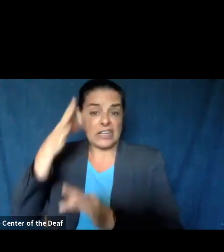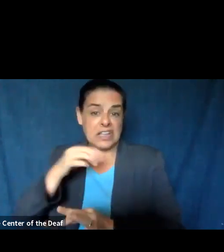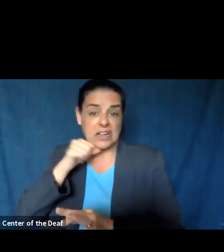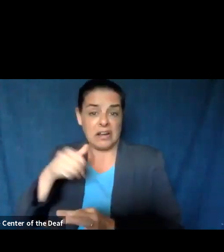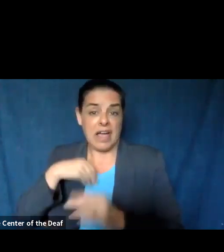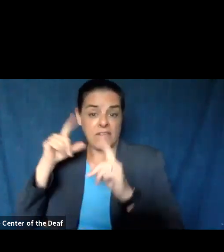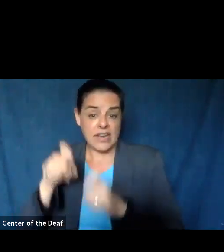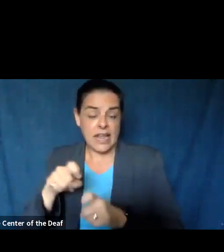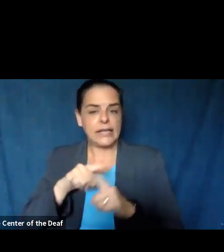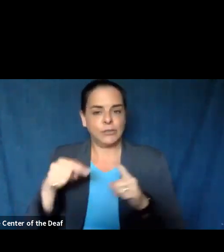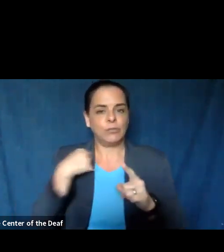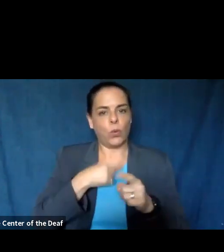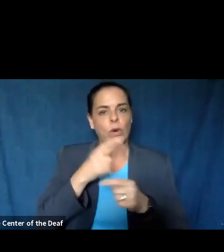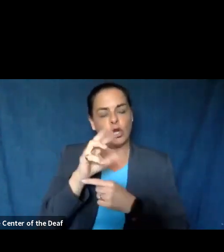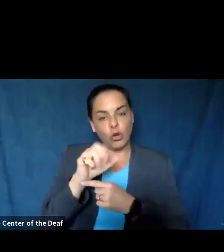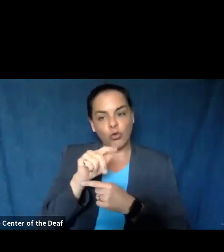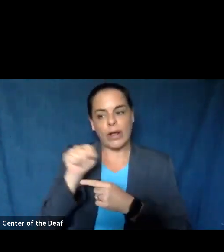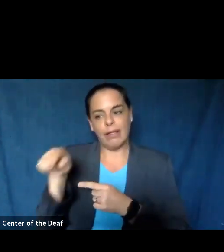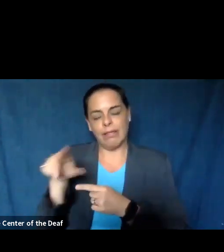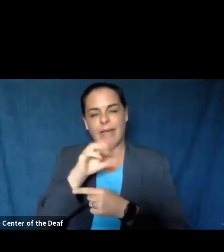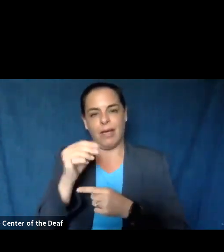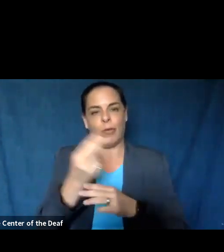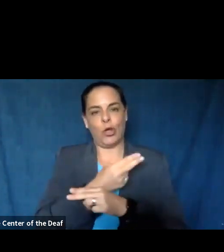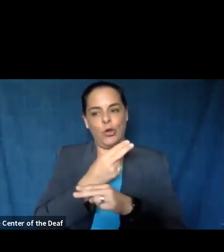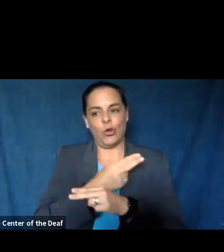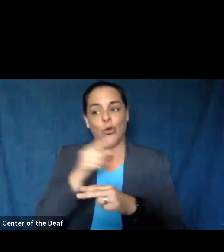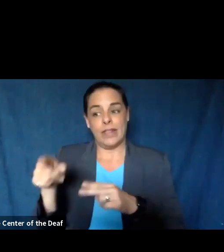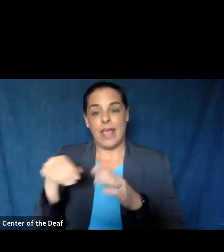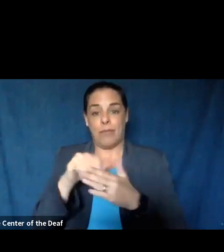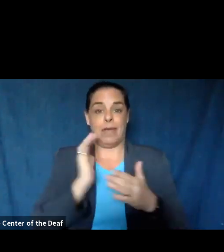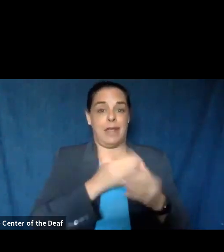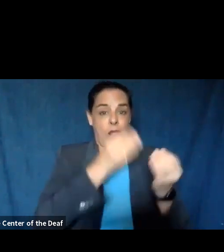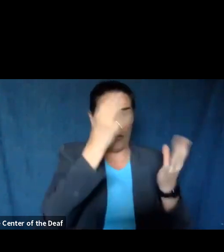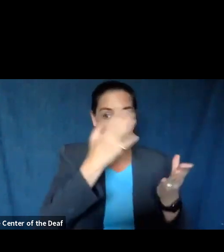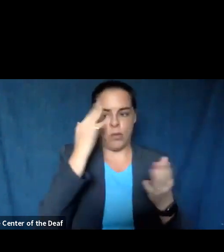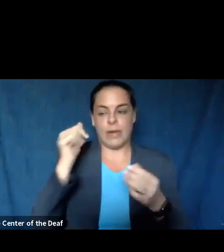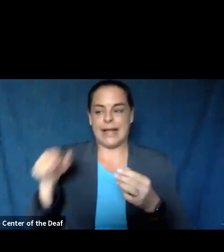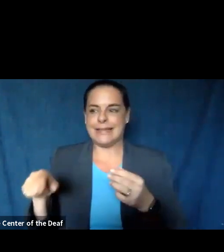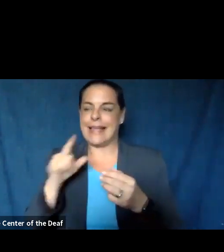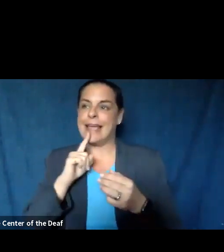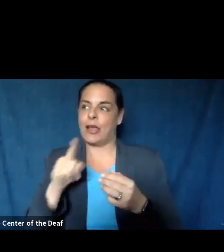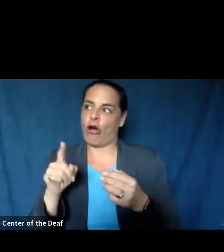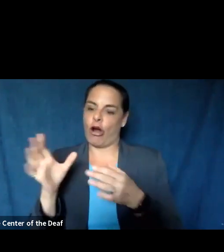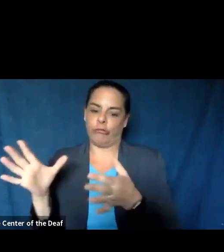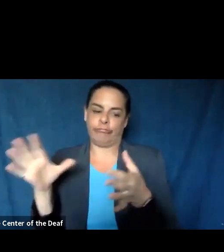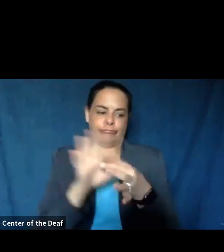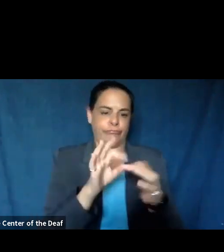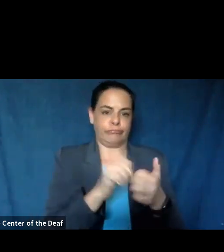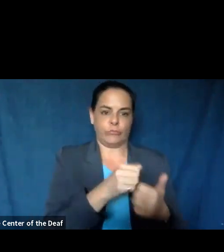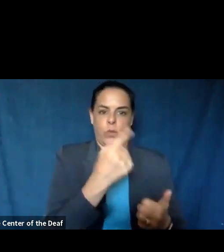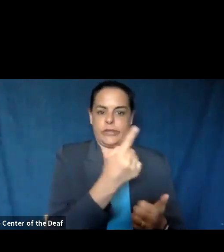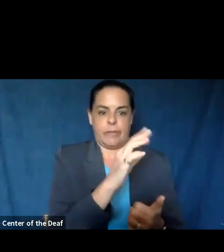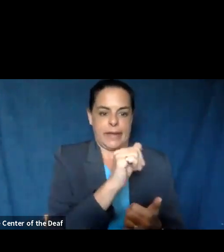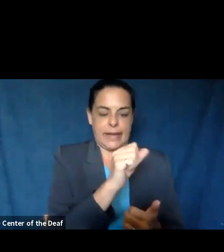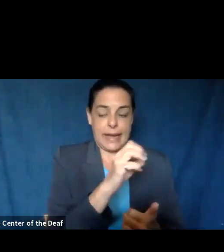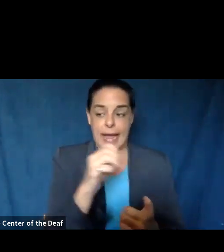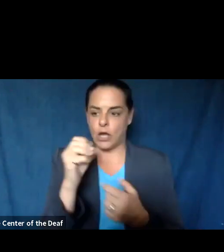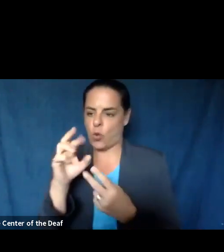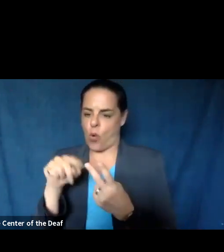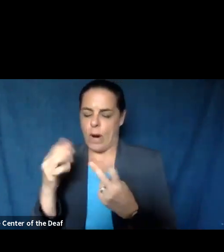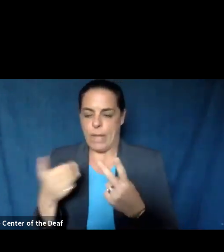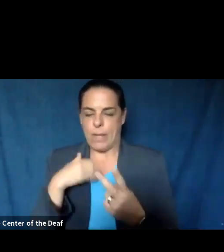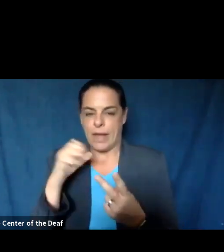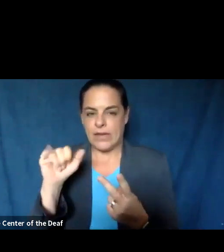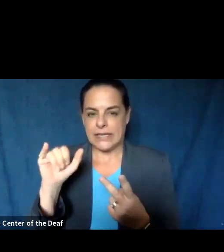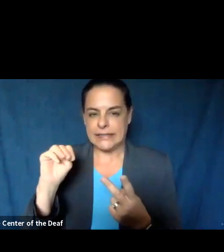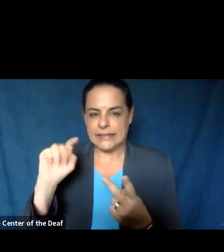we're treating them and we're using them in our data because we're treating them like cases. They're linked to a known case, they're symptomatic. We're doing everything